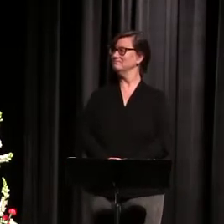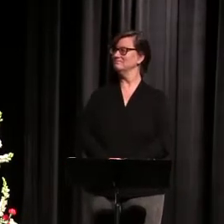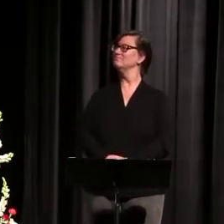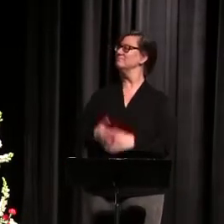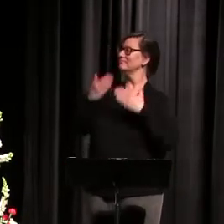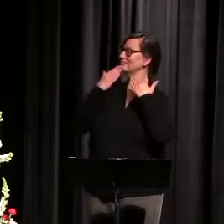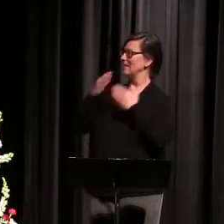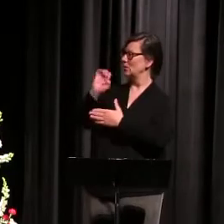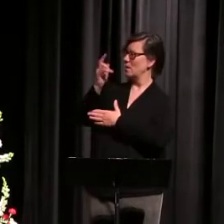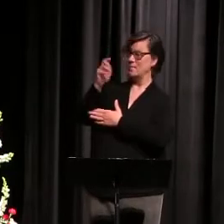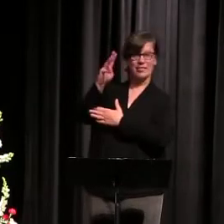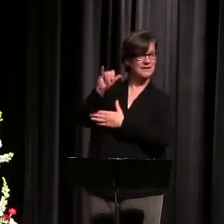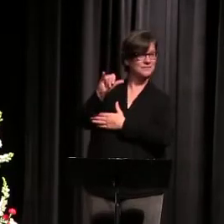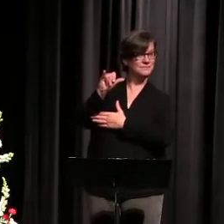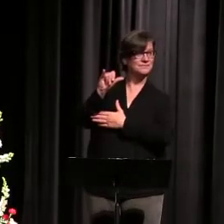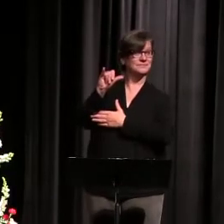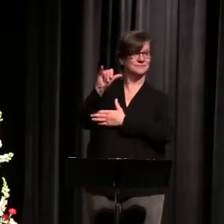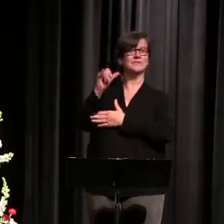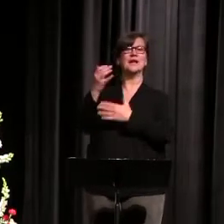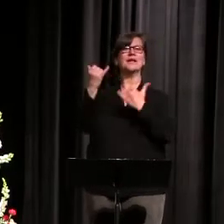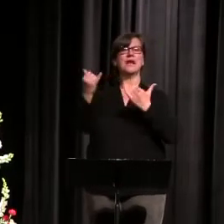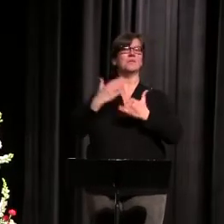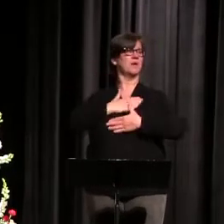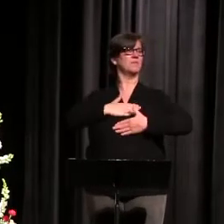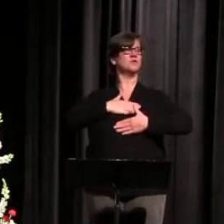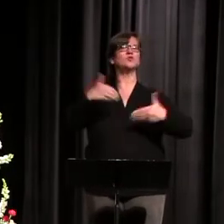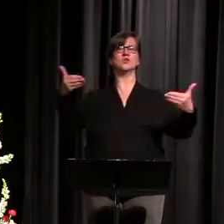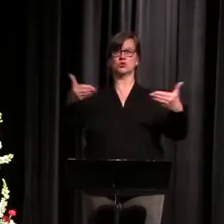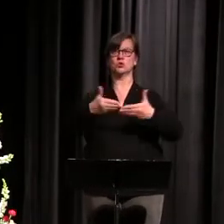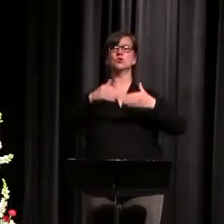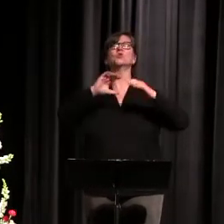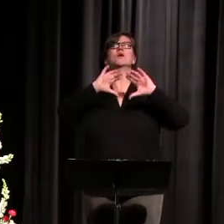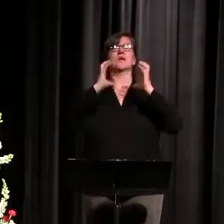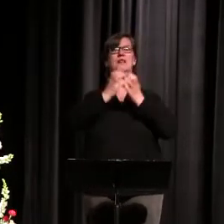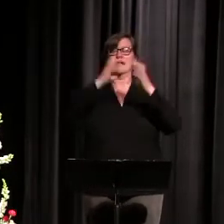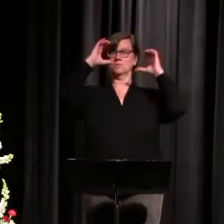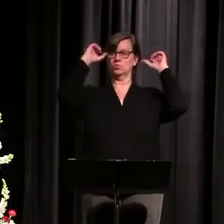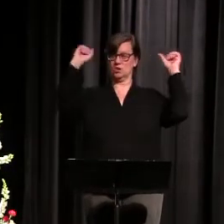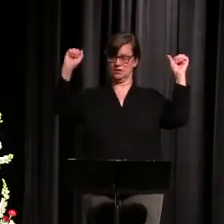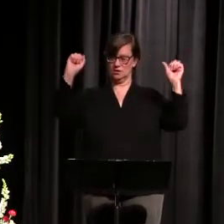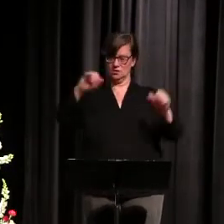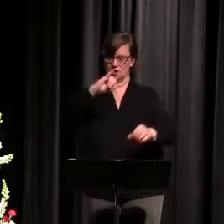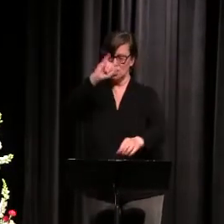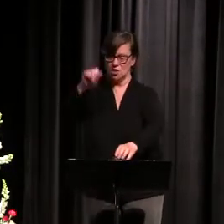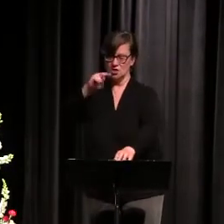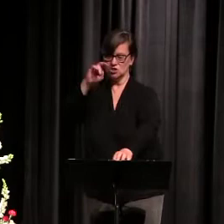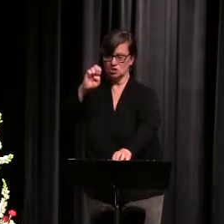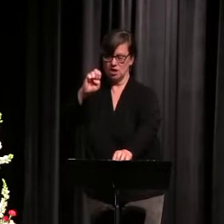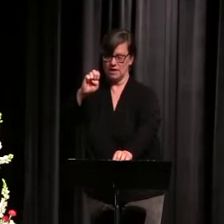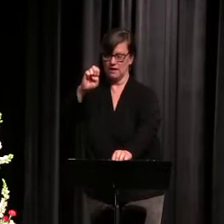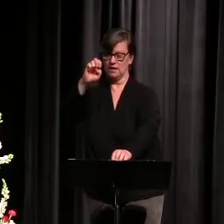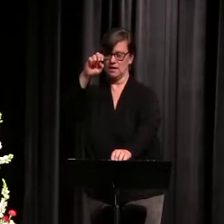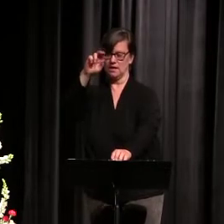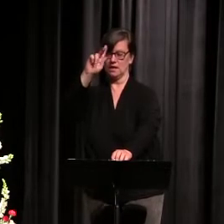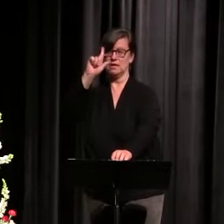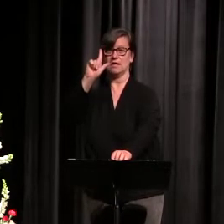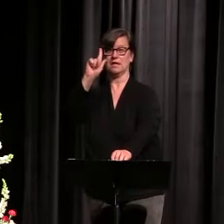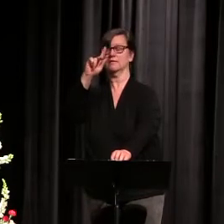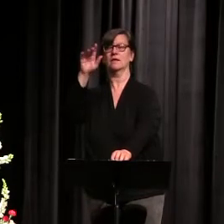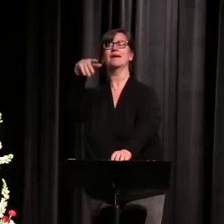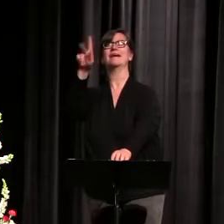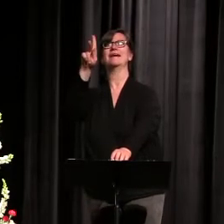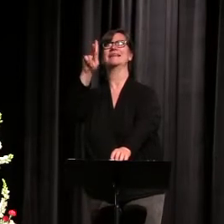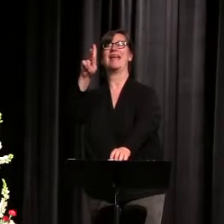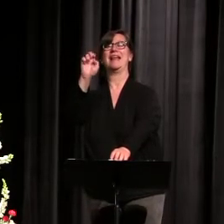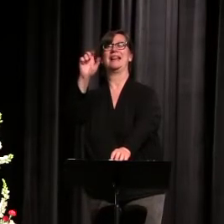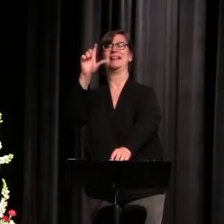Thank you, Emily. It is now my pleasure to introduce the class president. Jane Kellerman has done an exceptional job bringing this class together. And